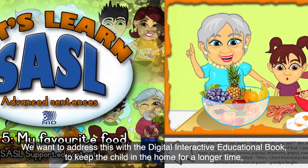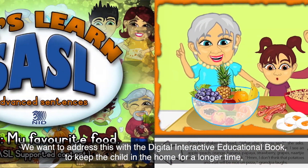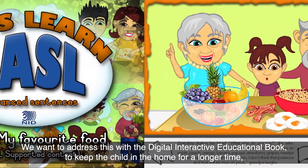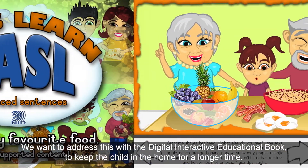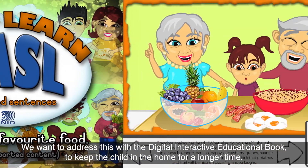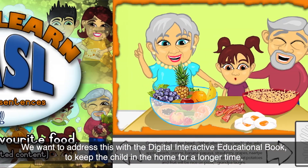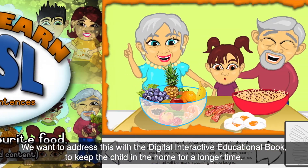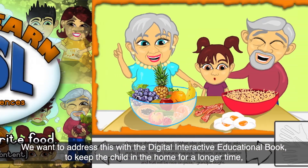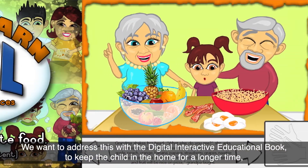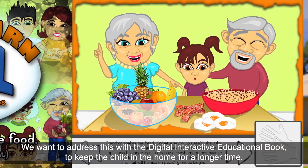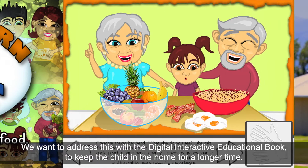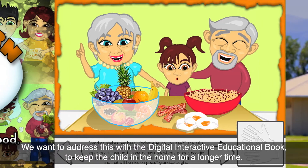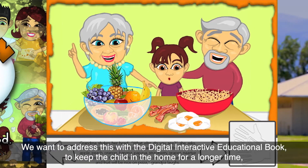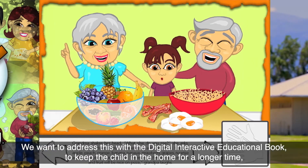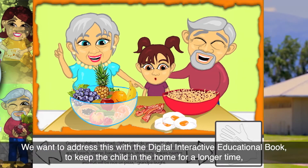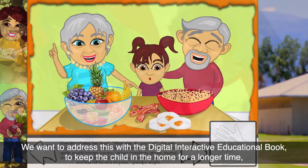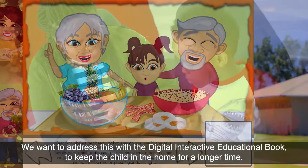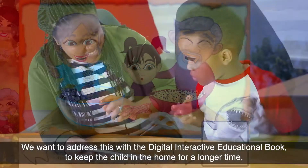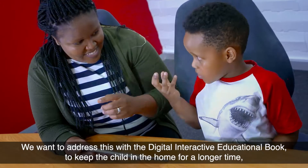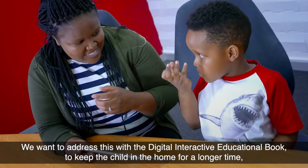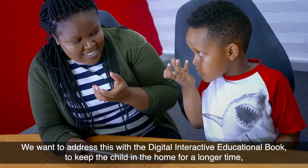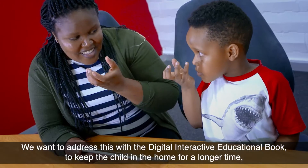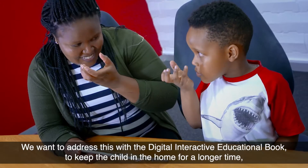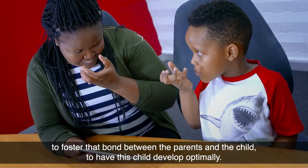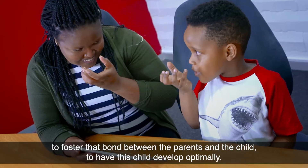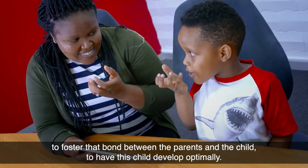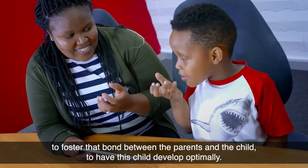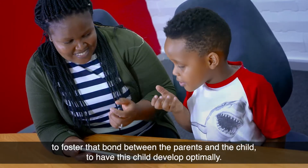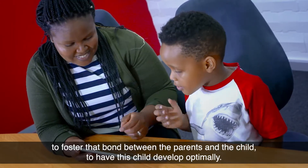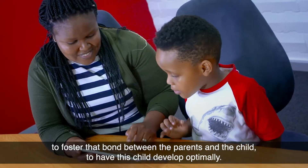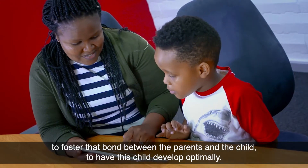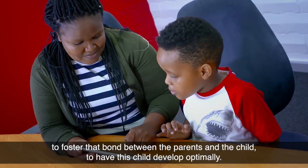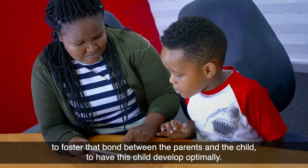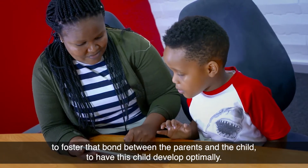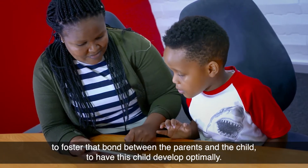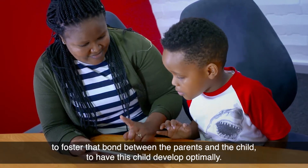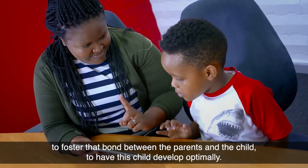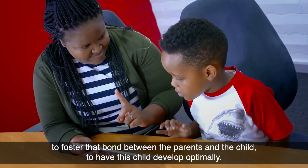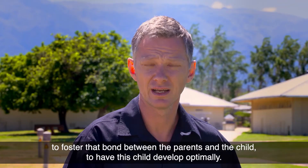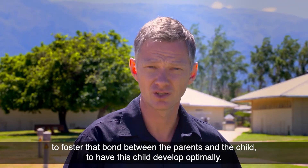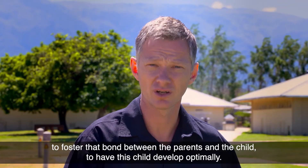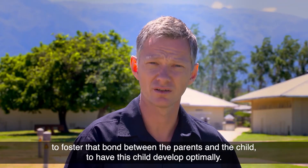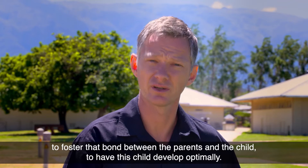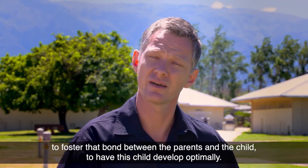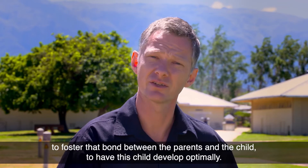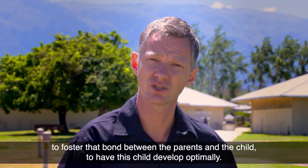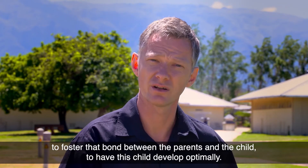educational book to keep the child in the home for a longer time to foster that bond between the parent and the child to have this child